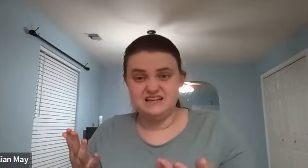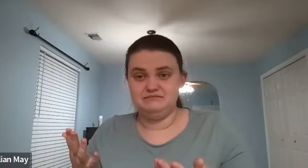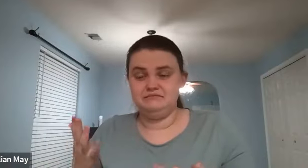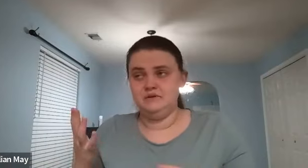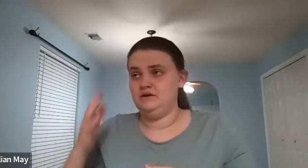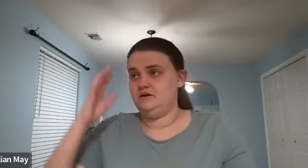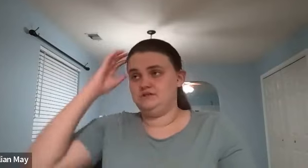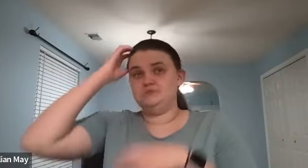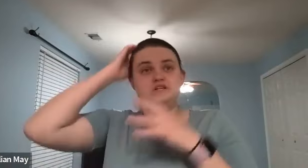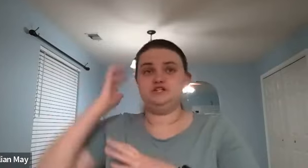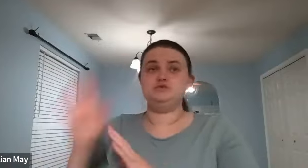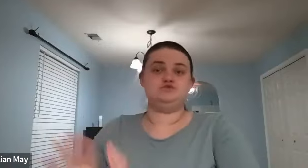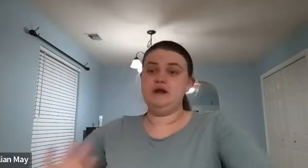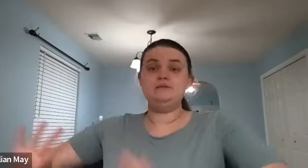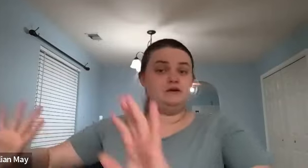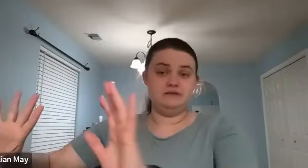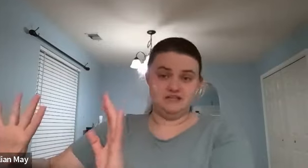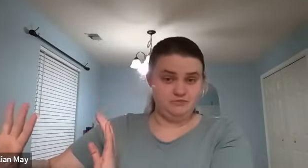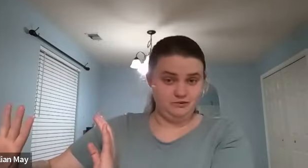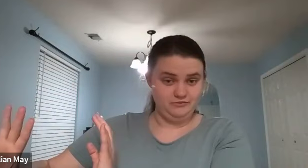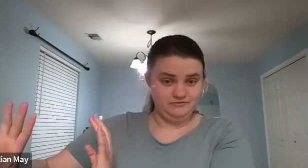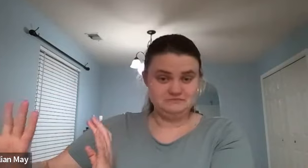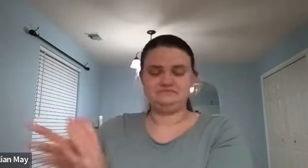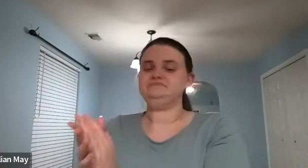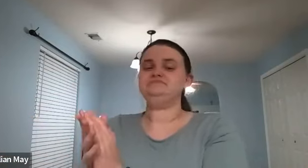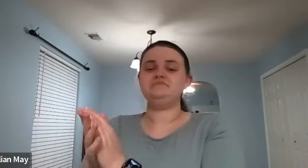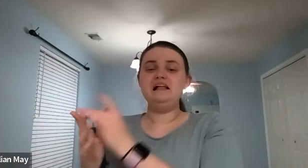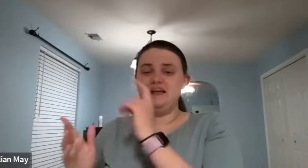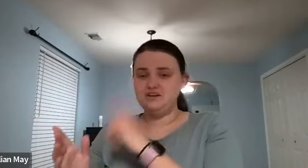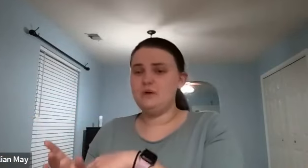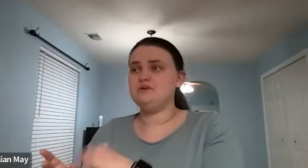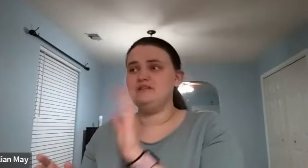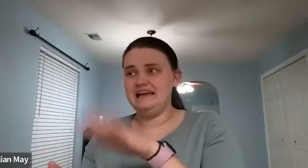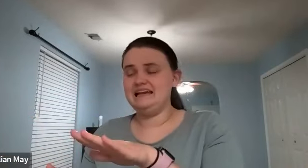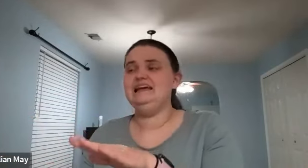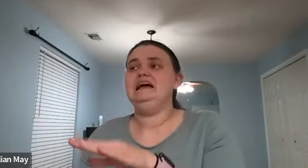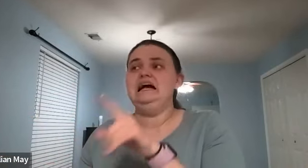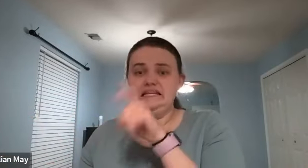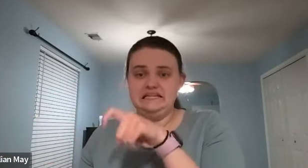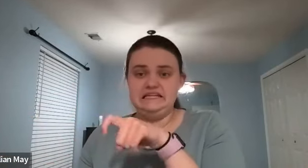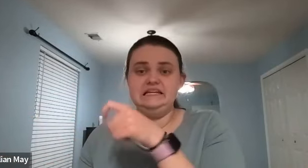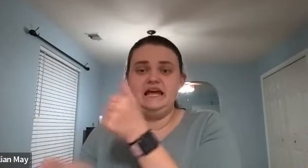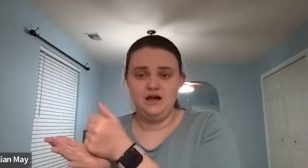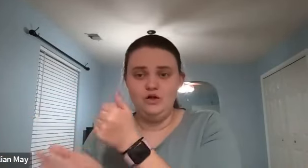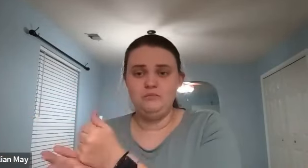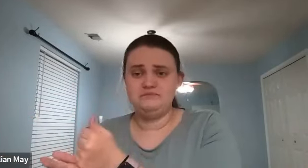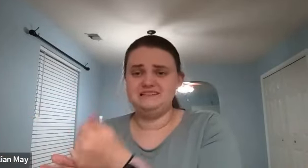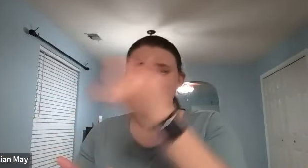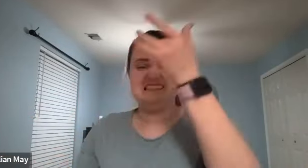and for some reason you are surrounded by only deaf people. And you go up and you're like, I need help,